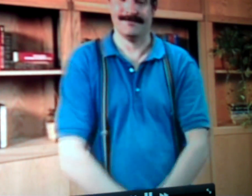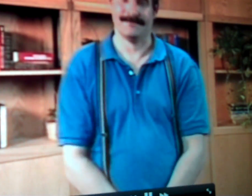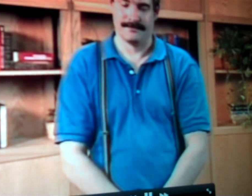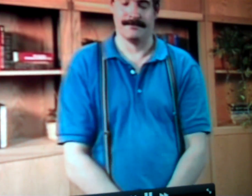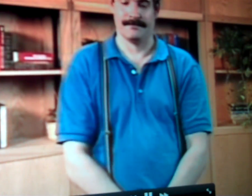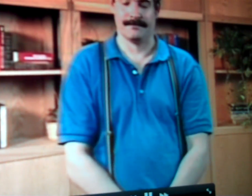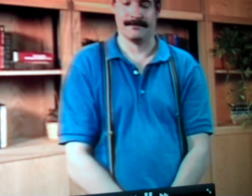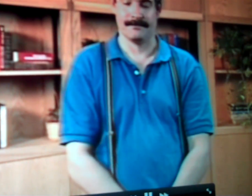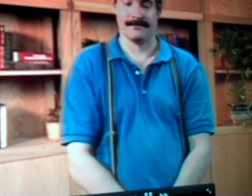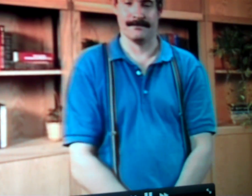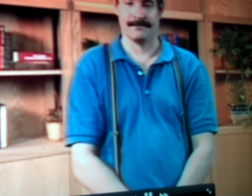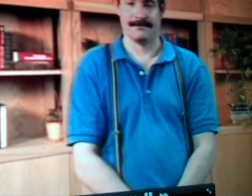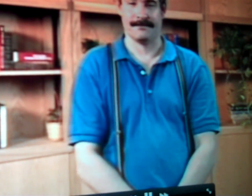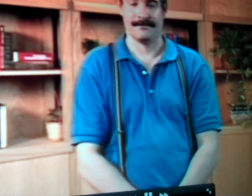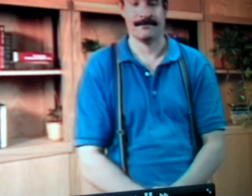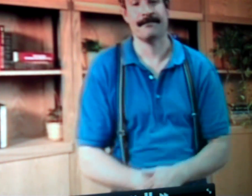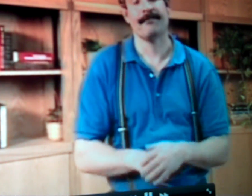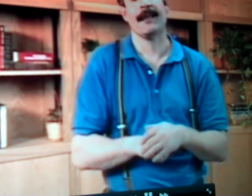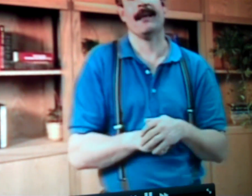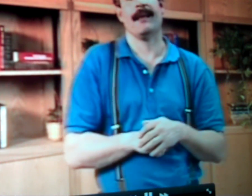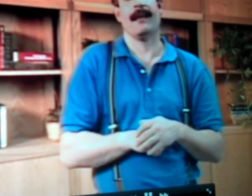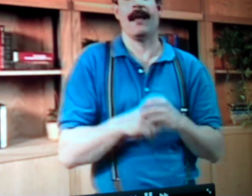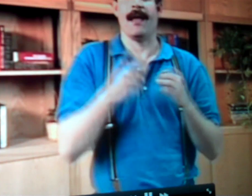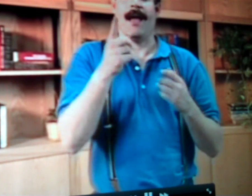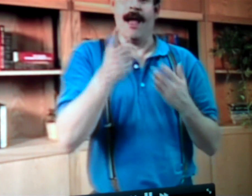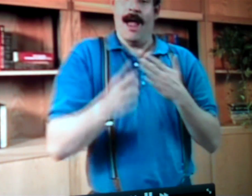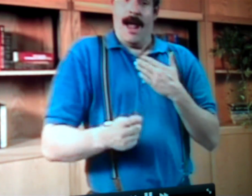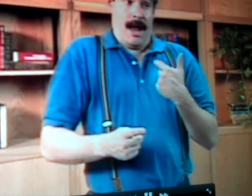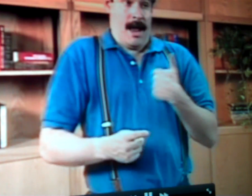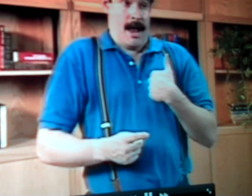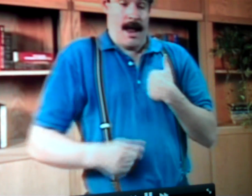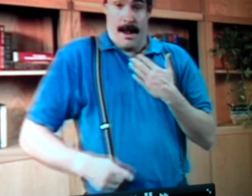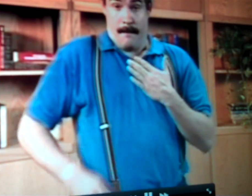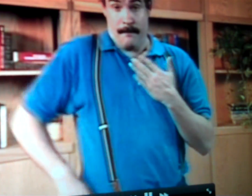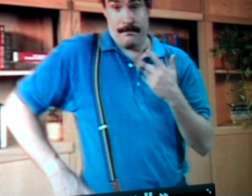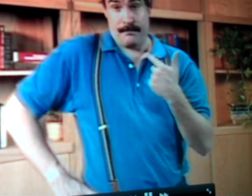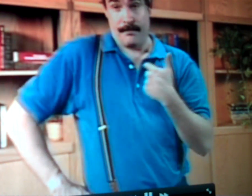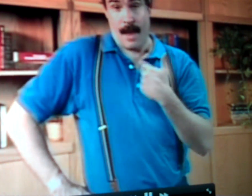I allowed them to understand my handicap, and eventually they felt comfortable with me.